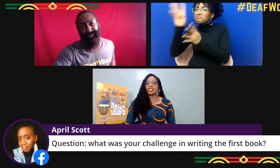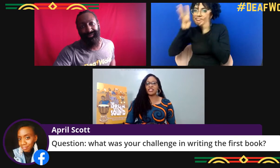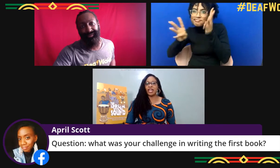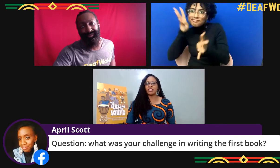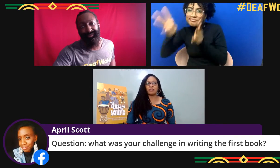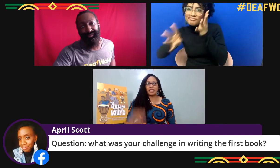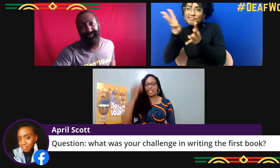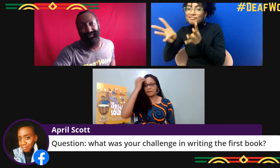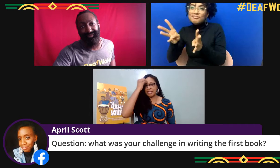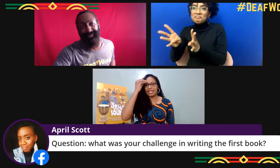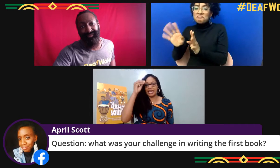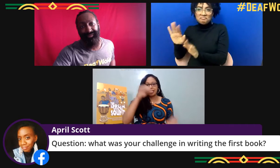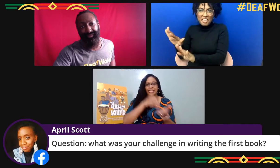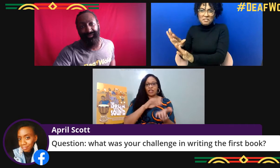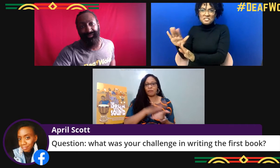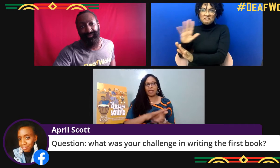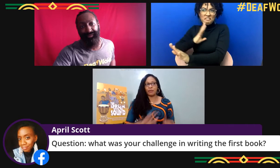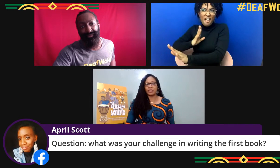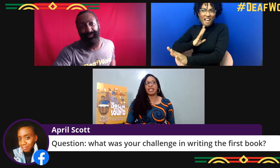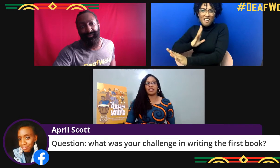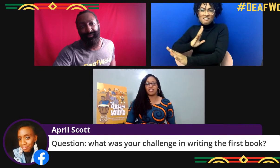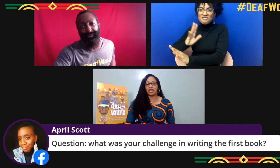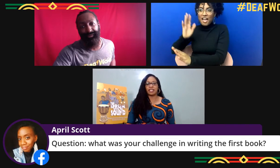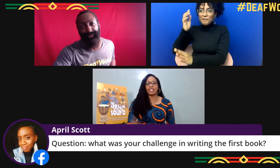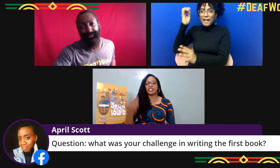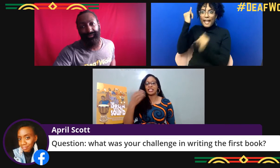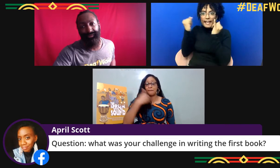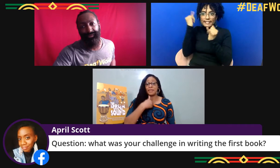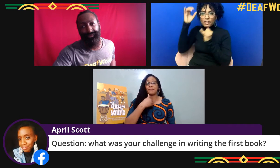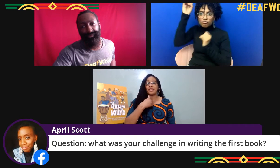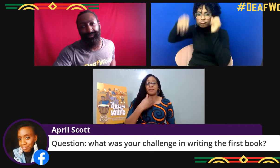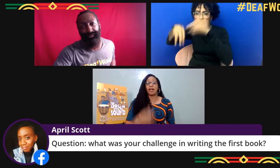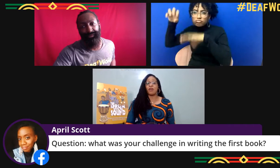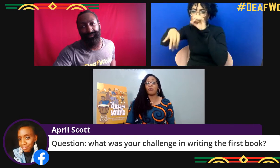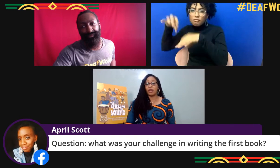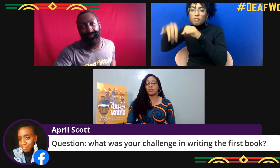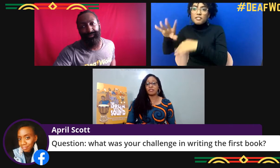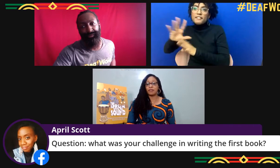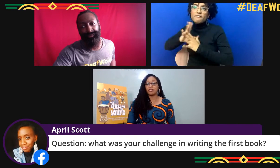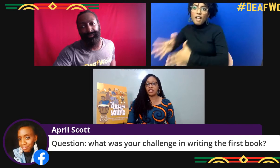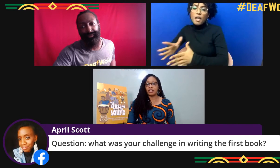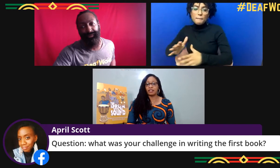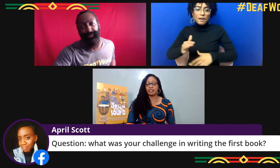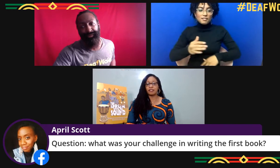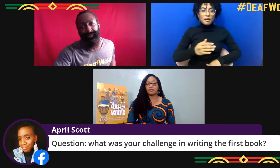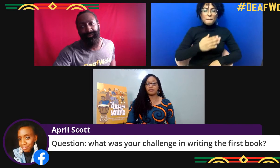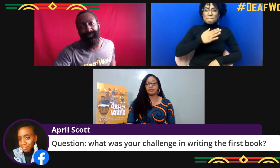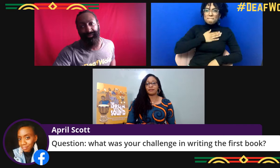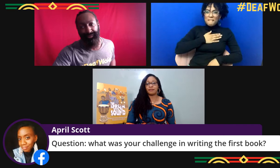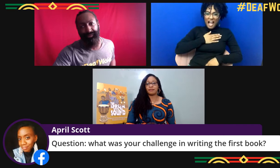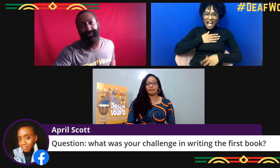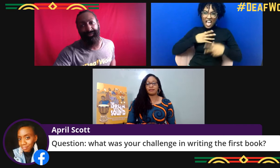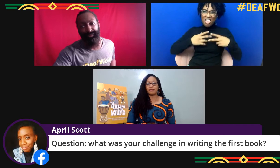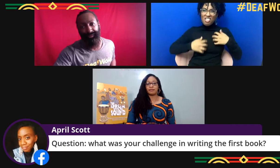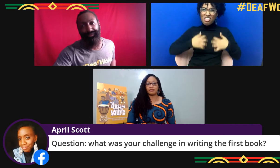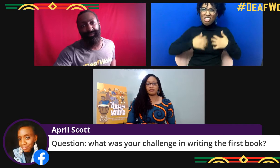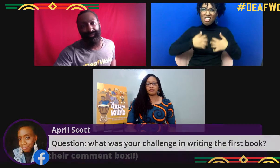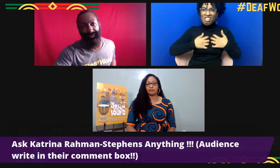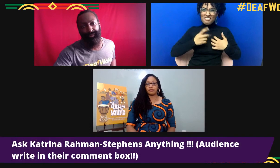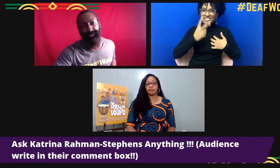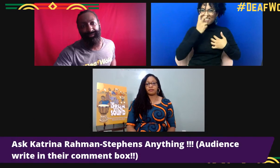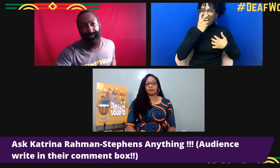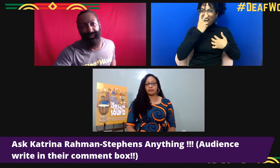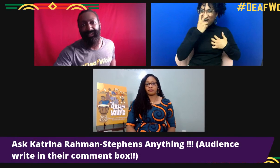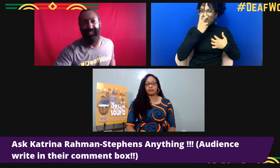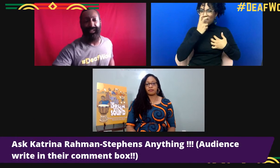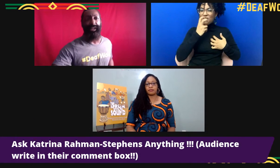that wasn't a challenge for me. Getting my ideas on paper was not the challenge. It just me being in my own way was the biggest challenge.